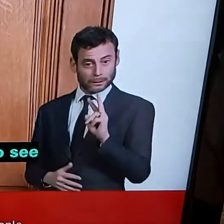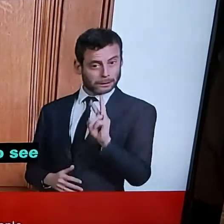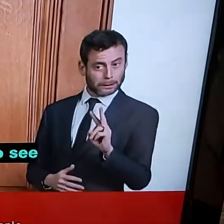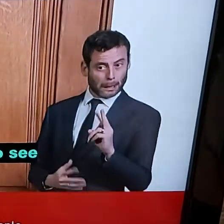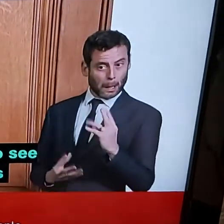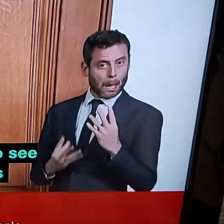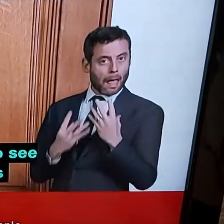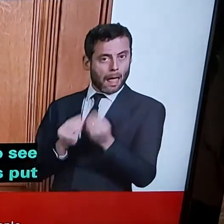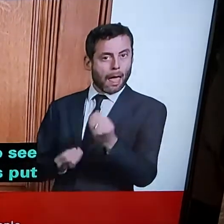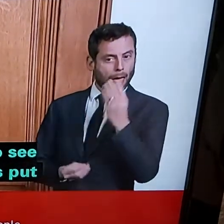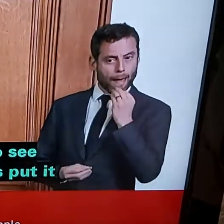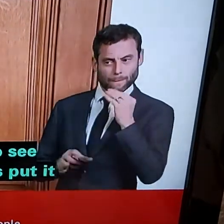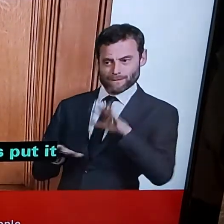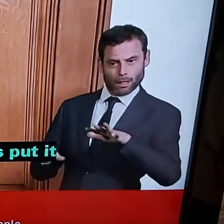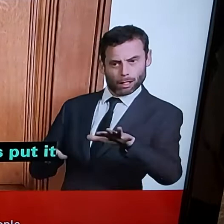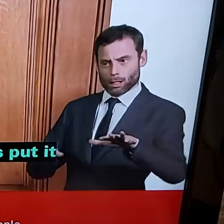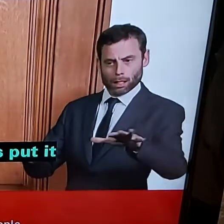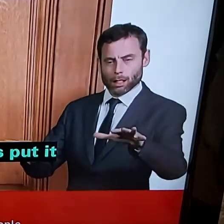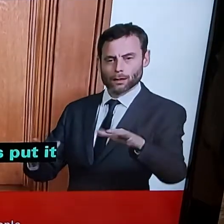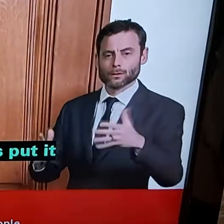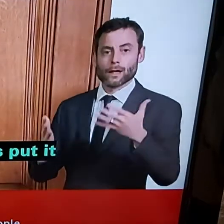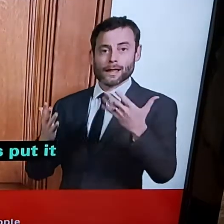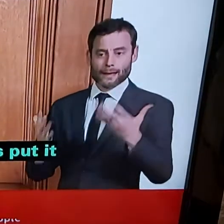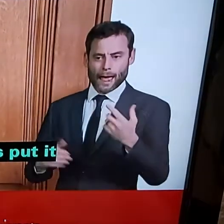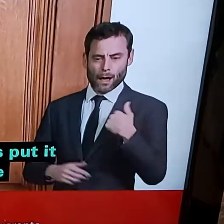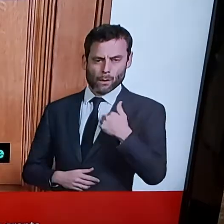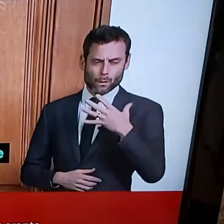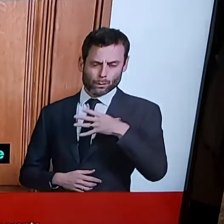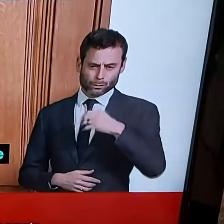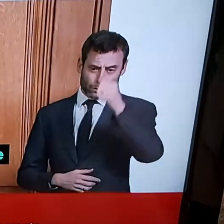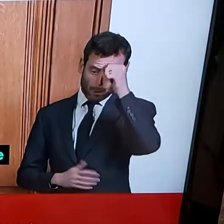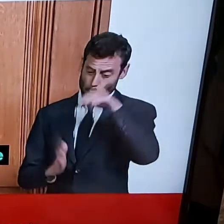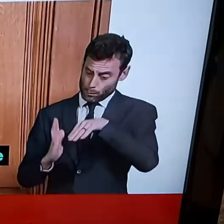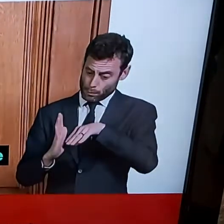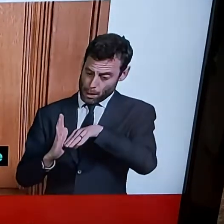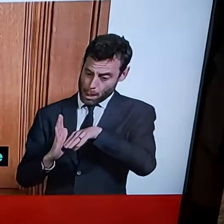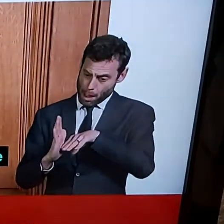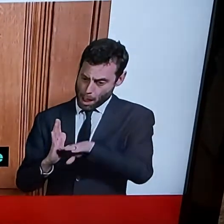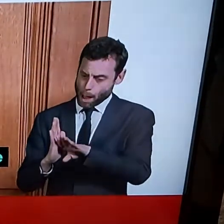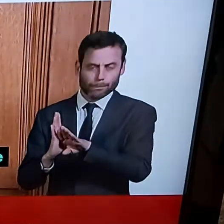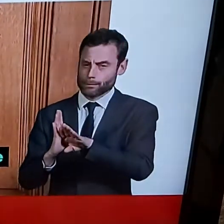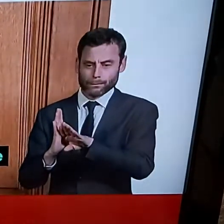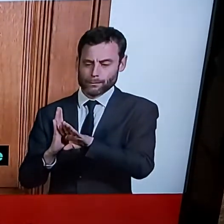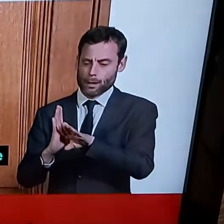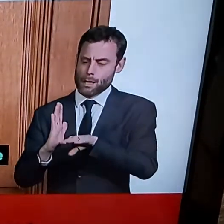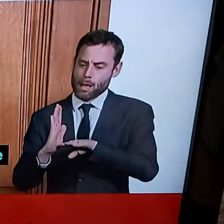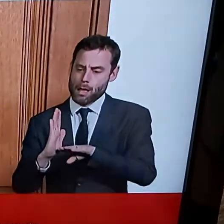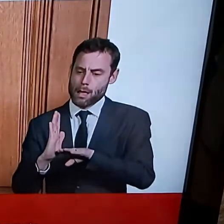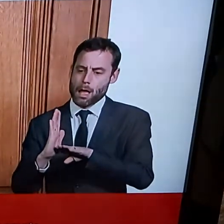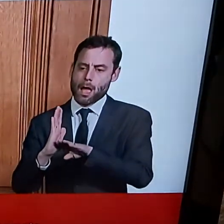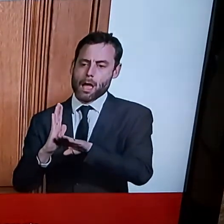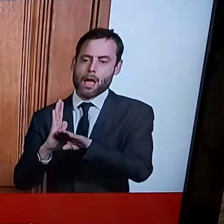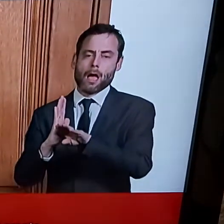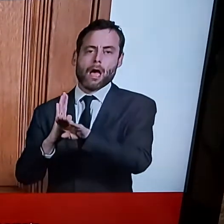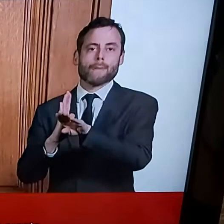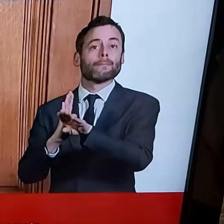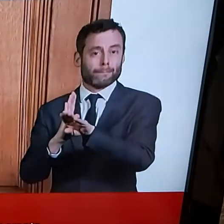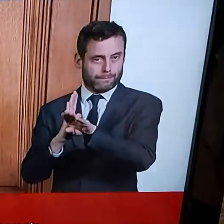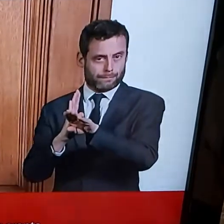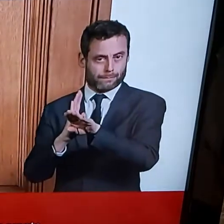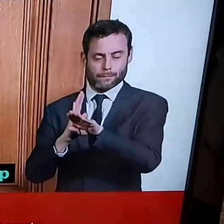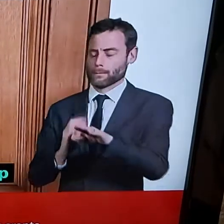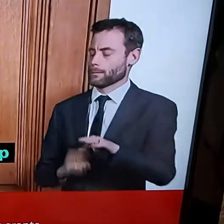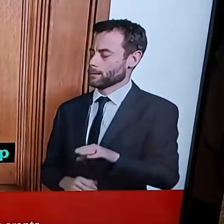looking for is a change in the slope rather than being a very steep curve upwards. We will be looking for it to be a gentler slope, but